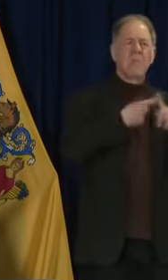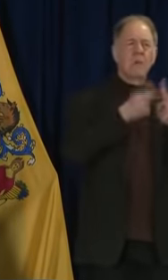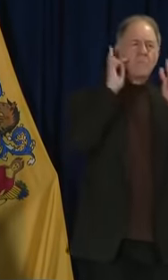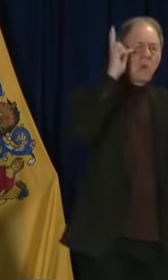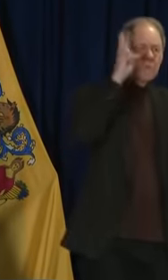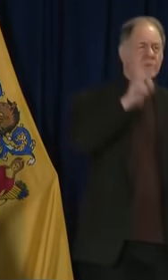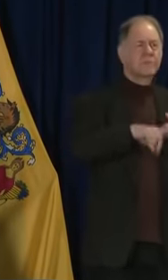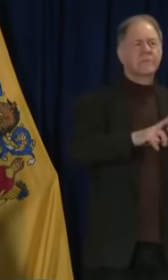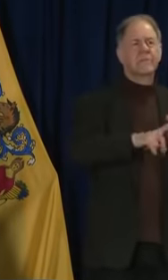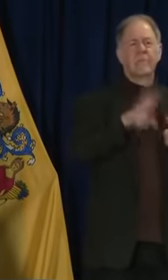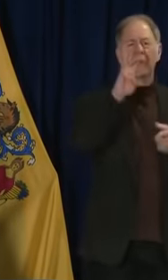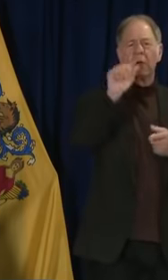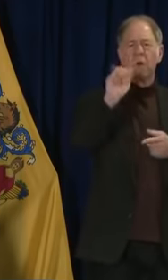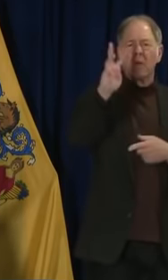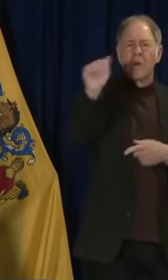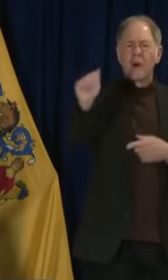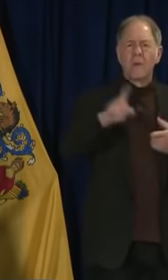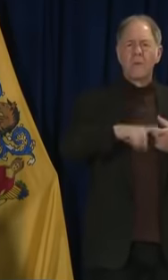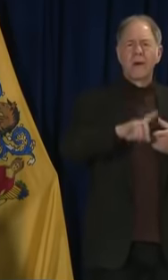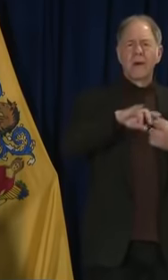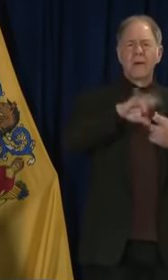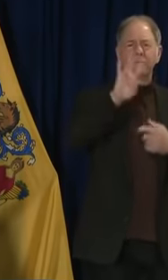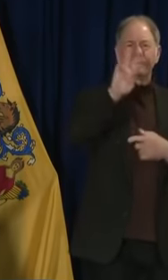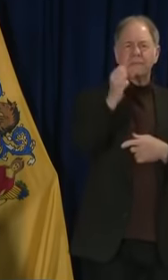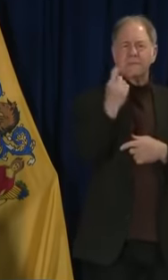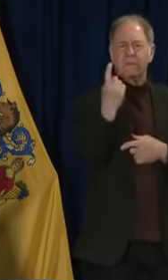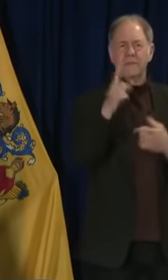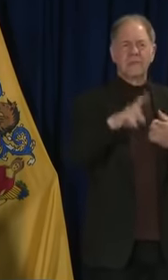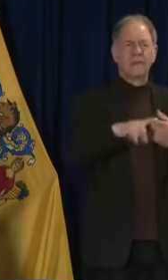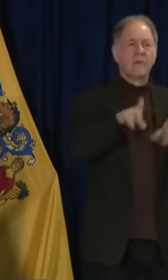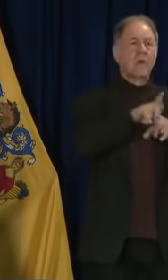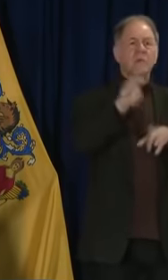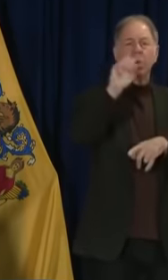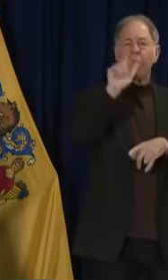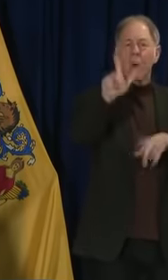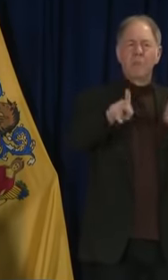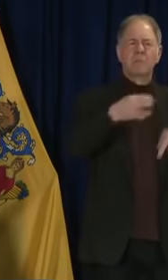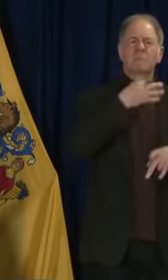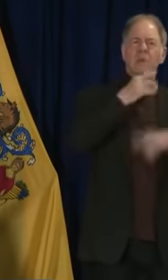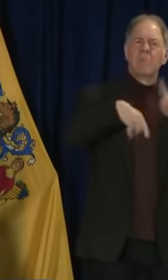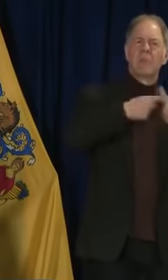stores, Wawa, places like that, and malls in particular.